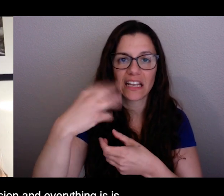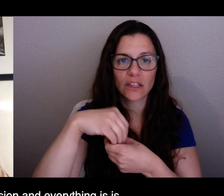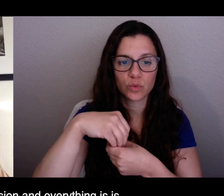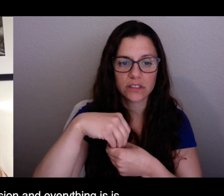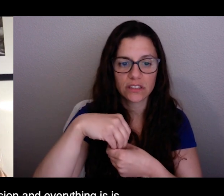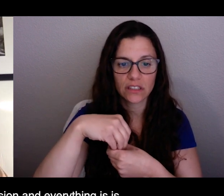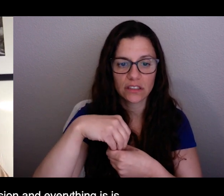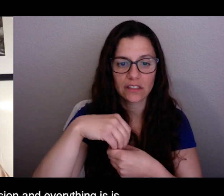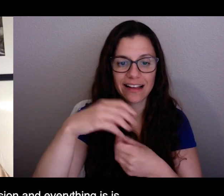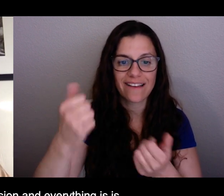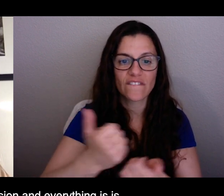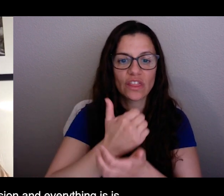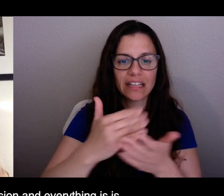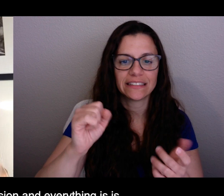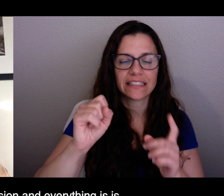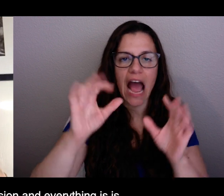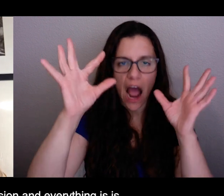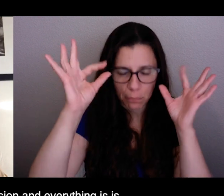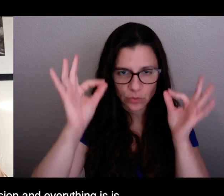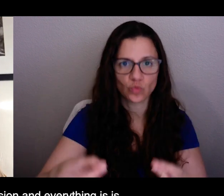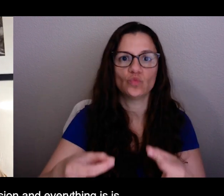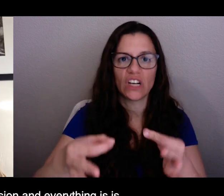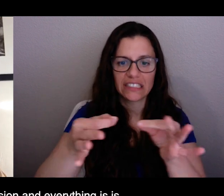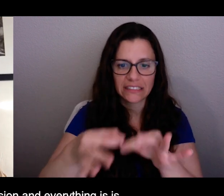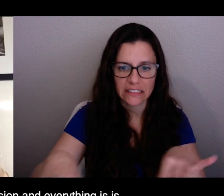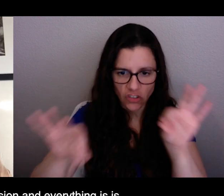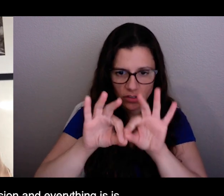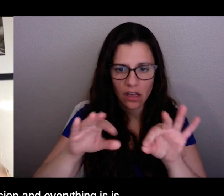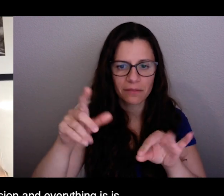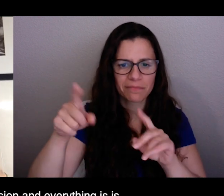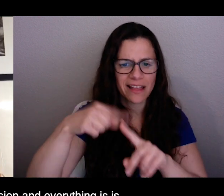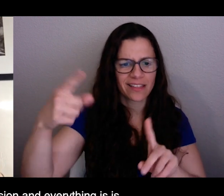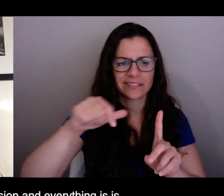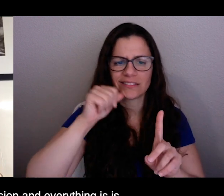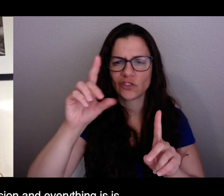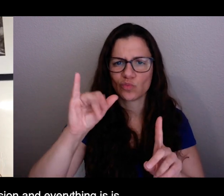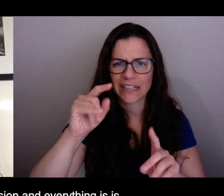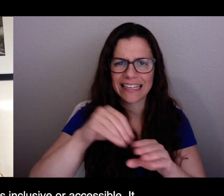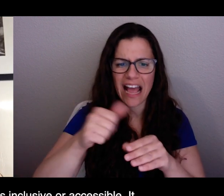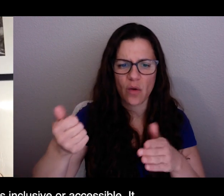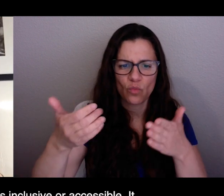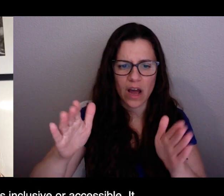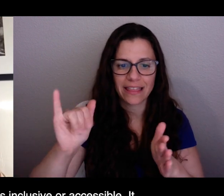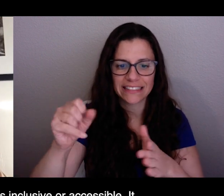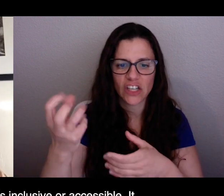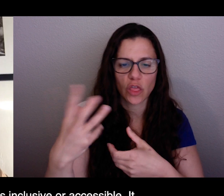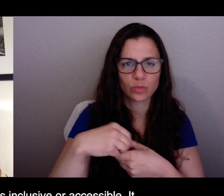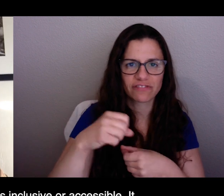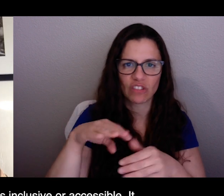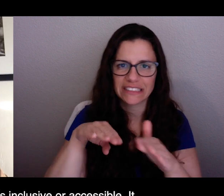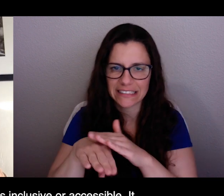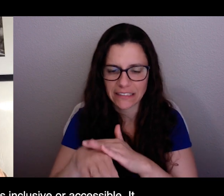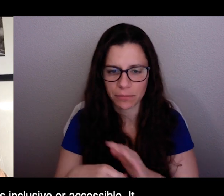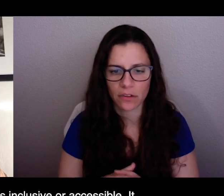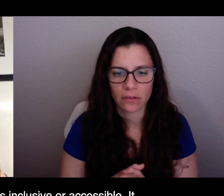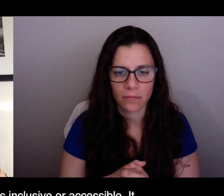disability inclusion and everything is absolutely essential, but they're not doing it in a way that it